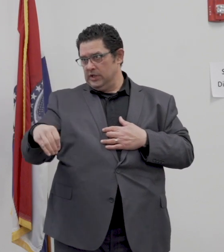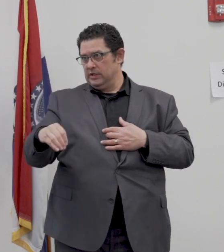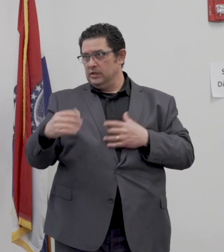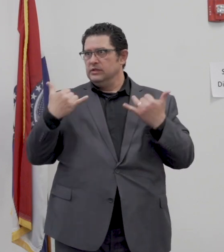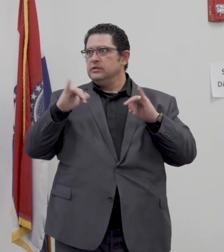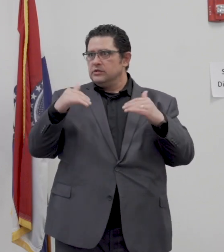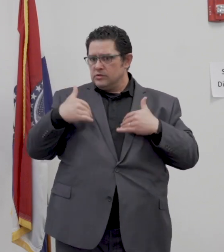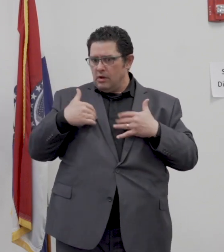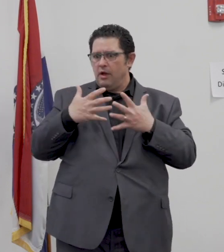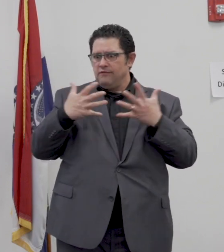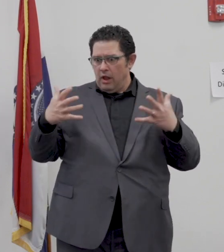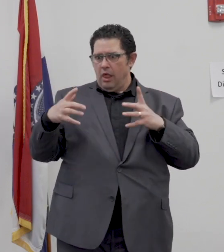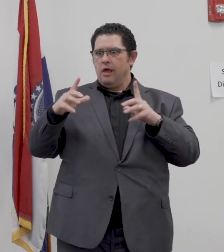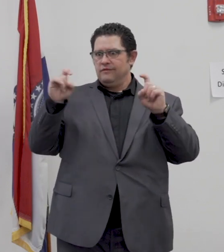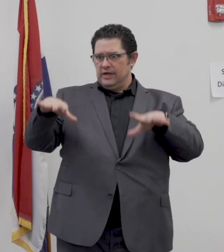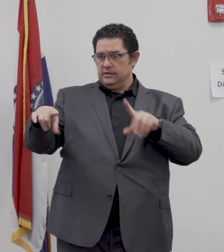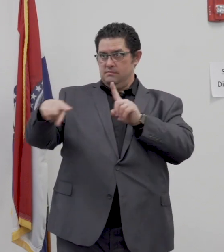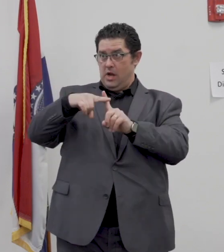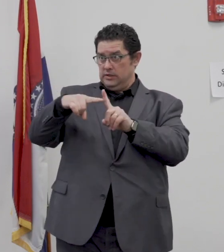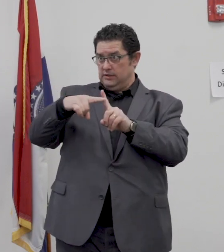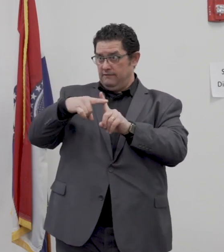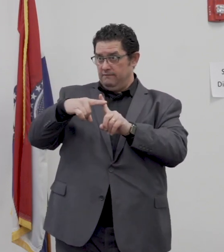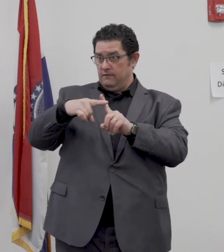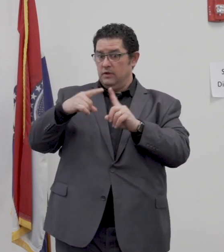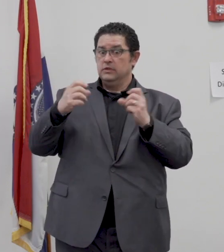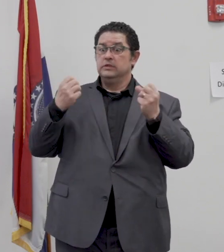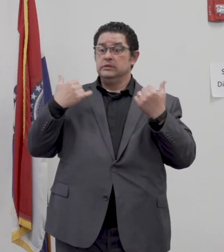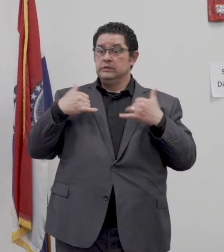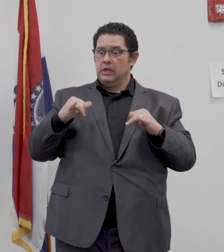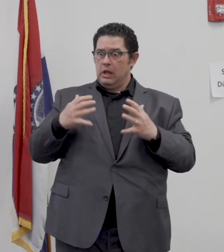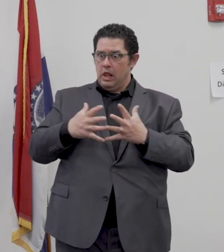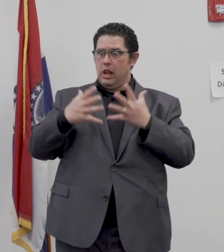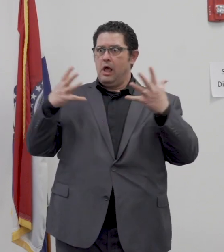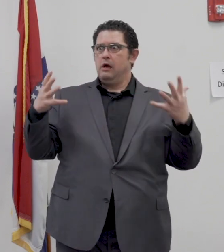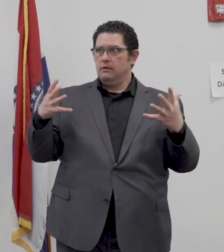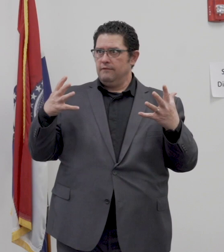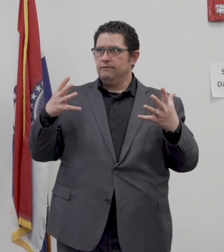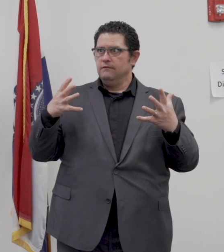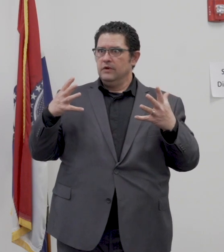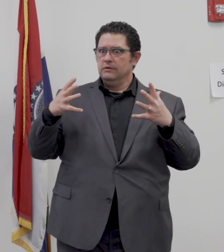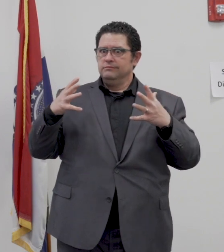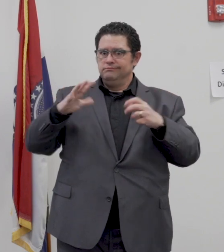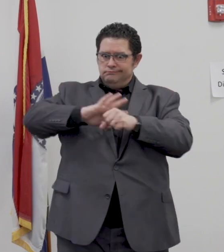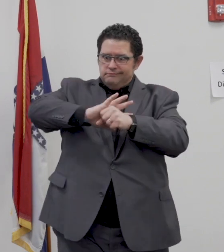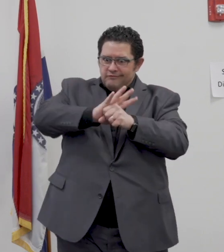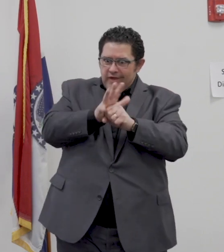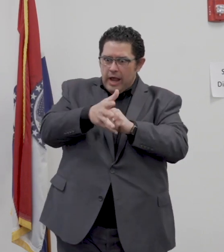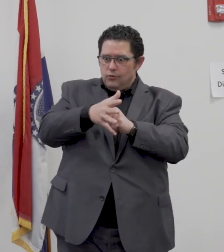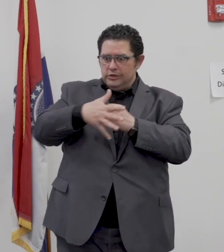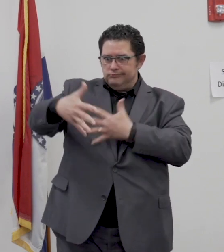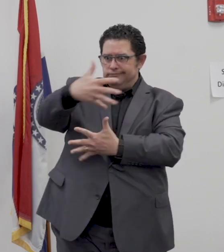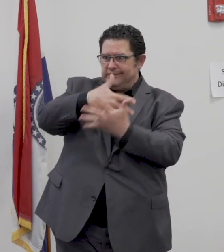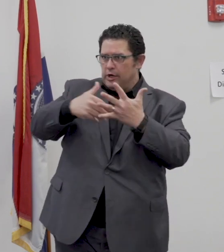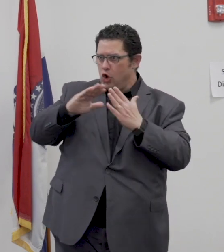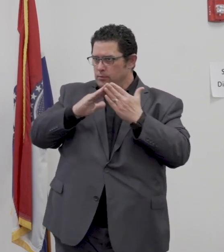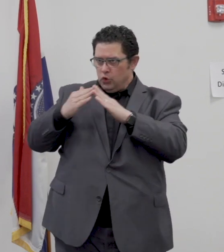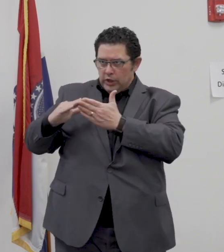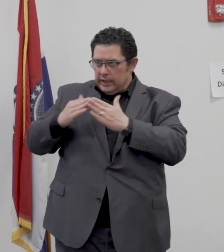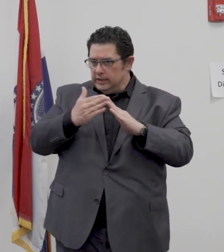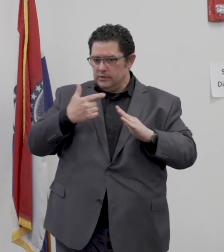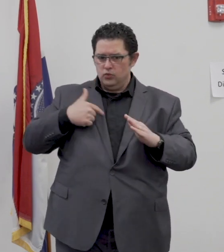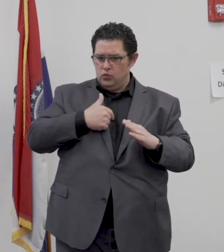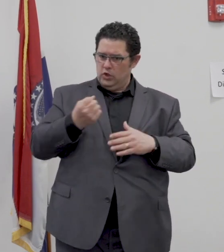positive. We still have a significant prevalence of the virus in our community. We understand